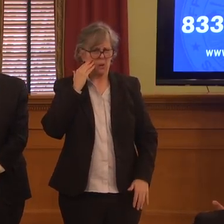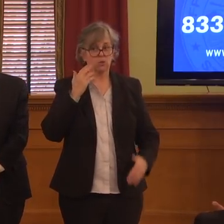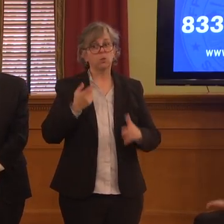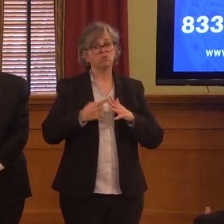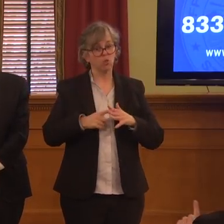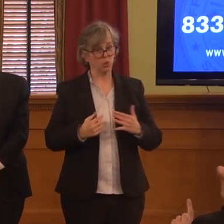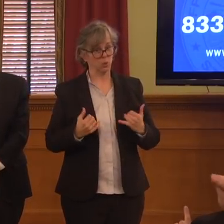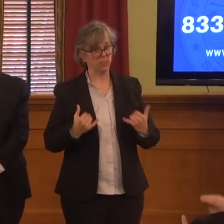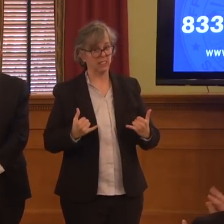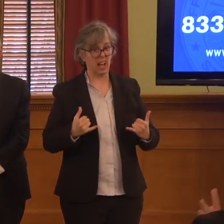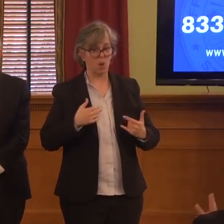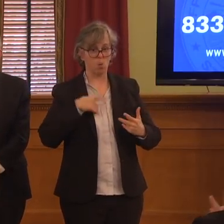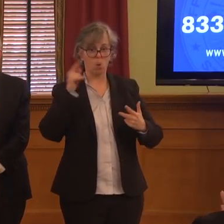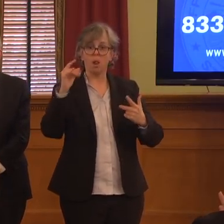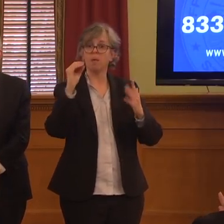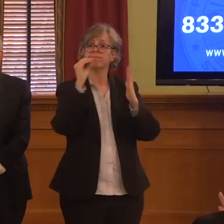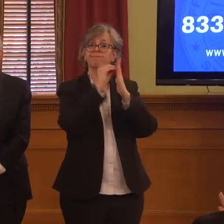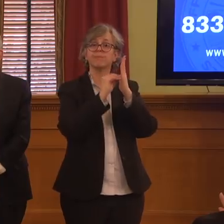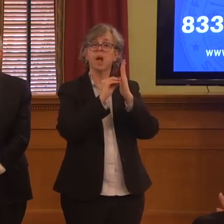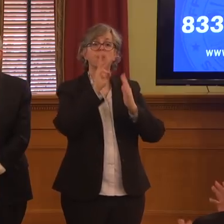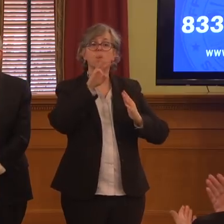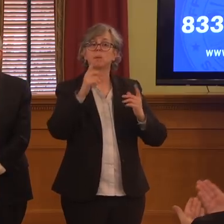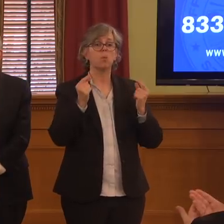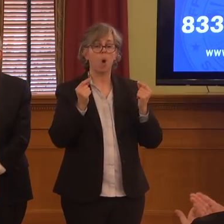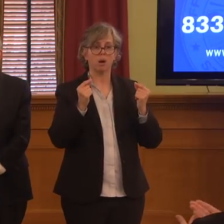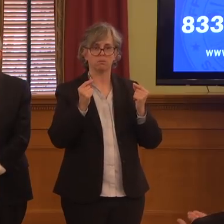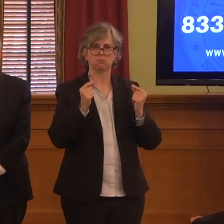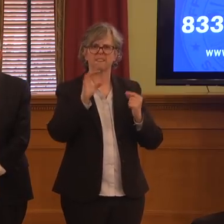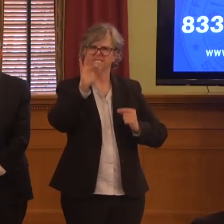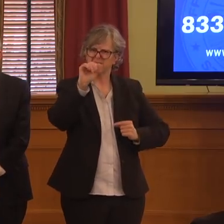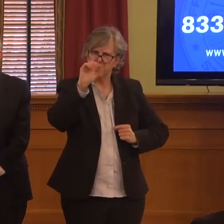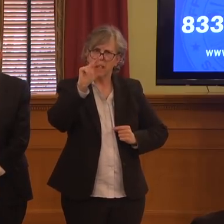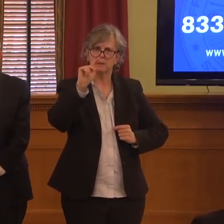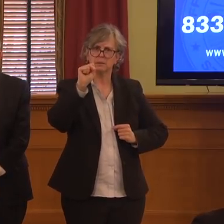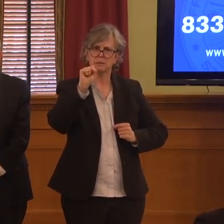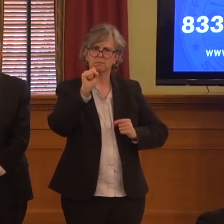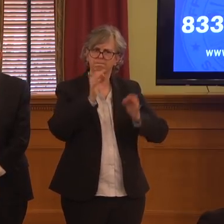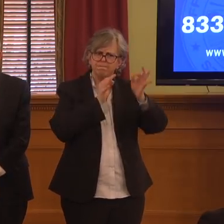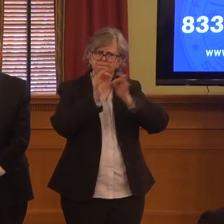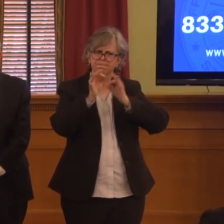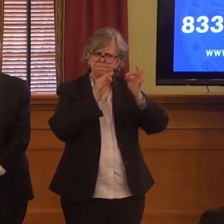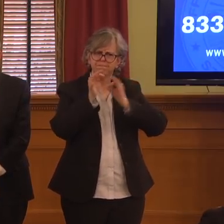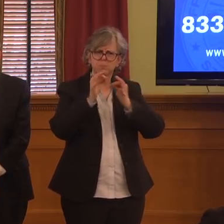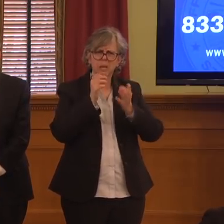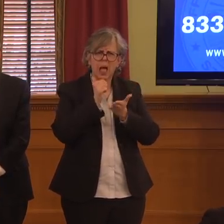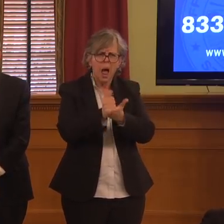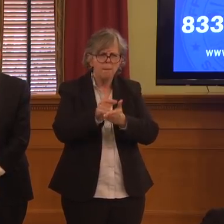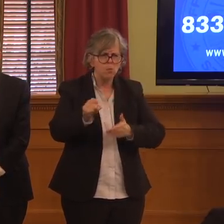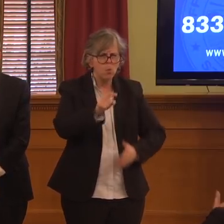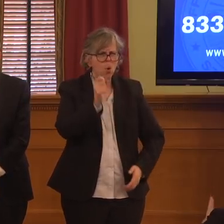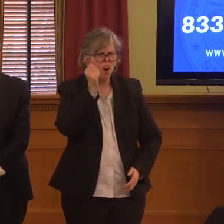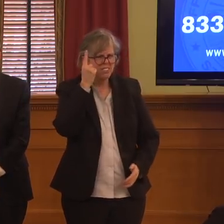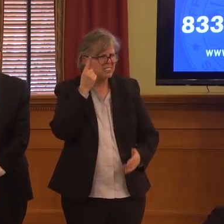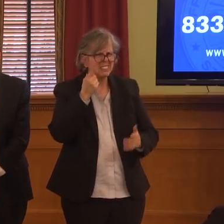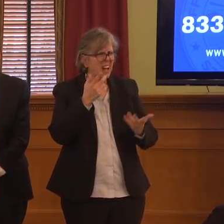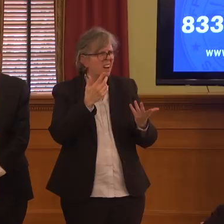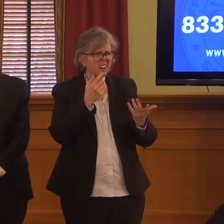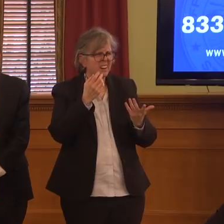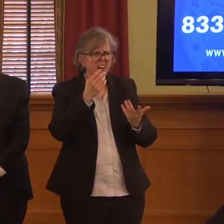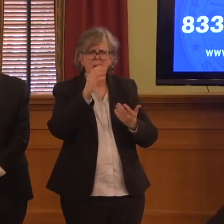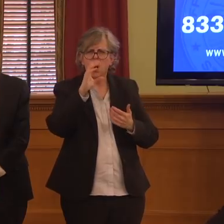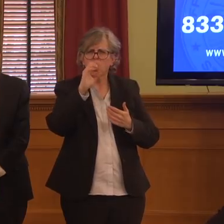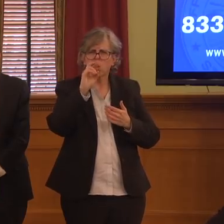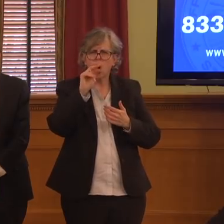of fact sheets and checklists to help you kind of figure out what is this new norm going to be like. So I really want people